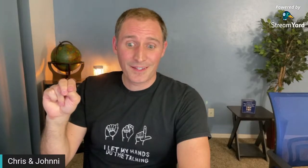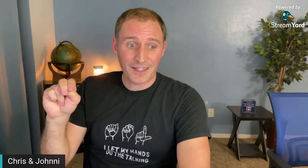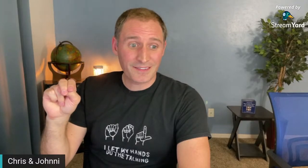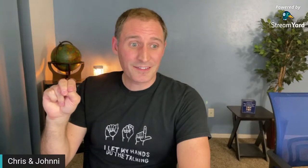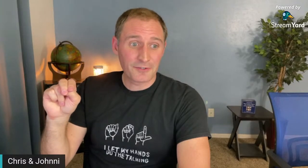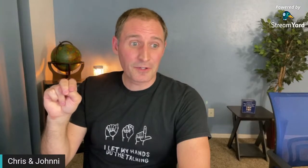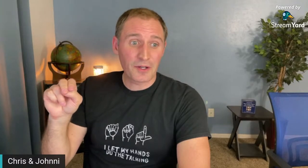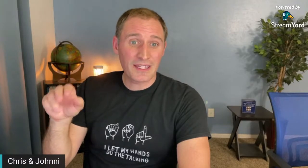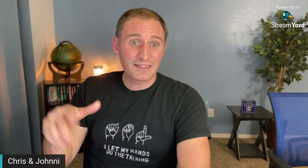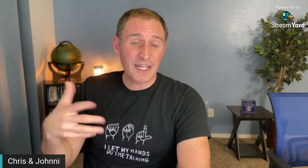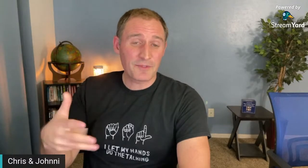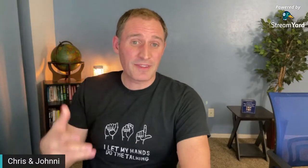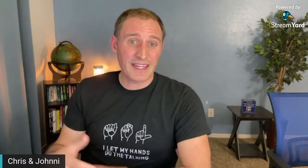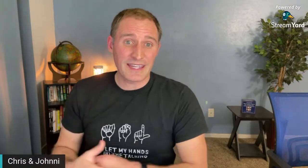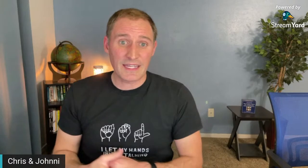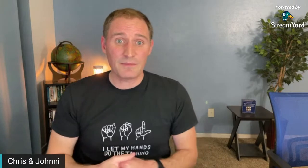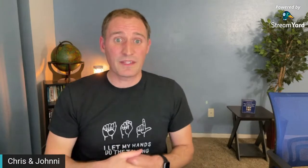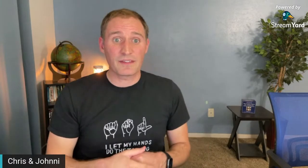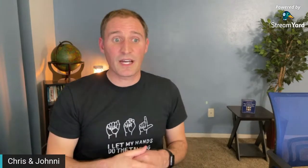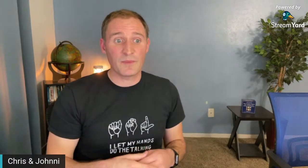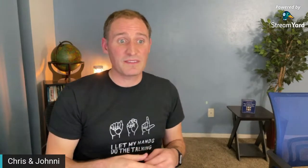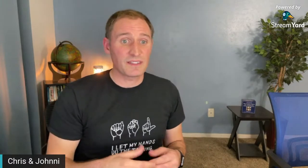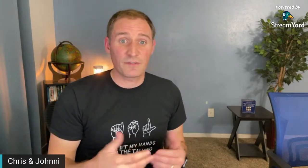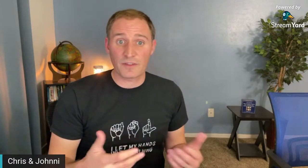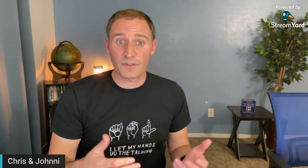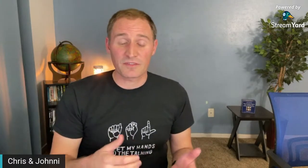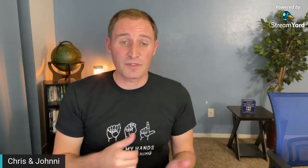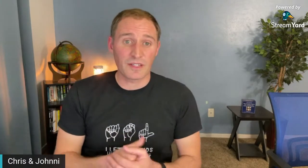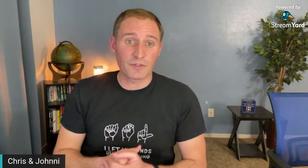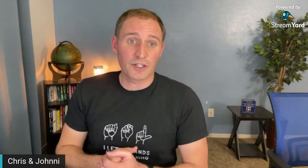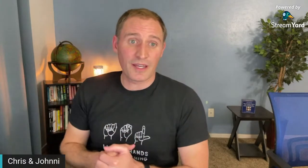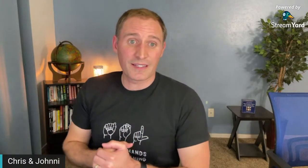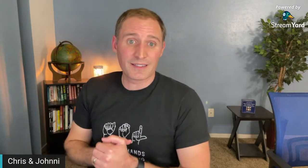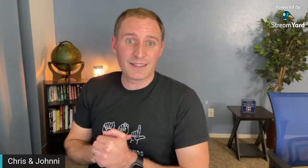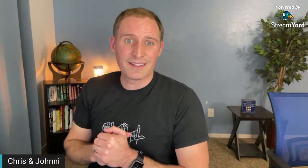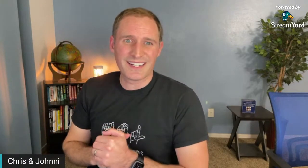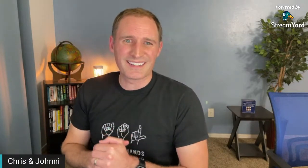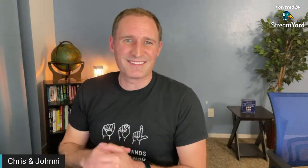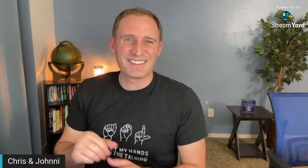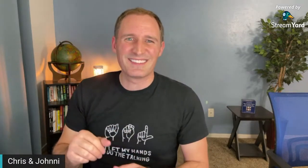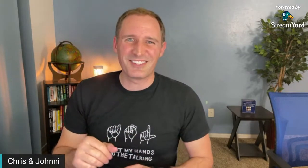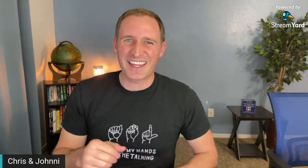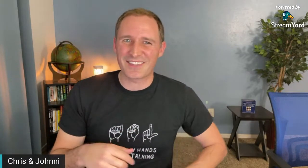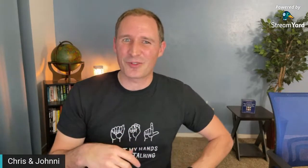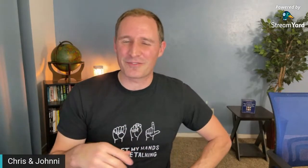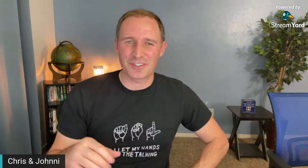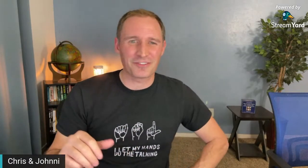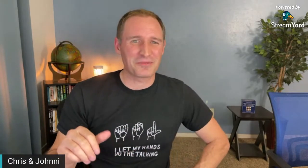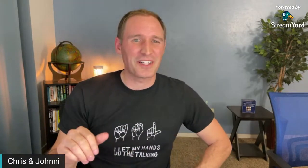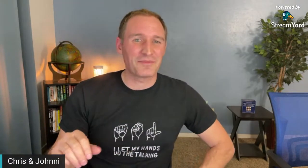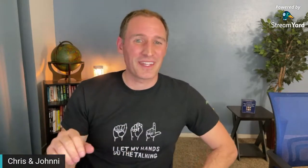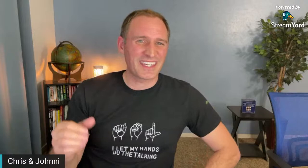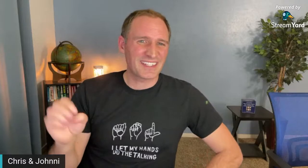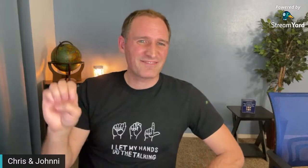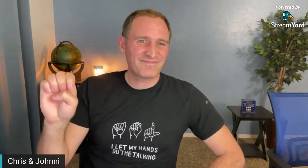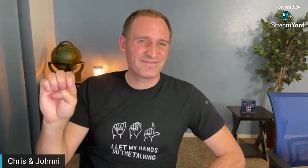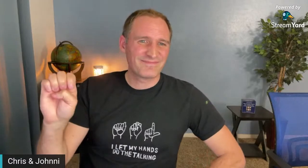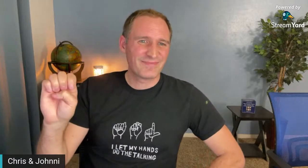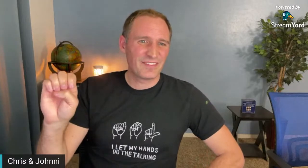Okay, so go ahead and type that name in the comments, and for the first one, then we'll go ahead and do that giveaway for you as well. Again, if you